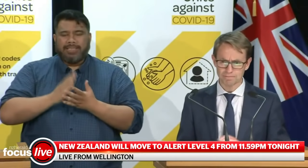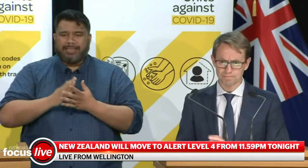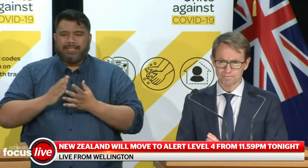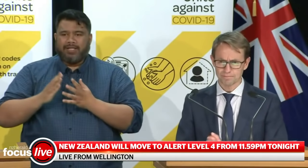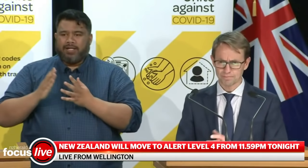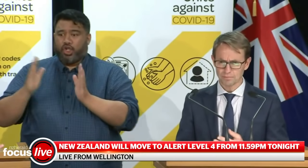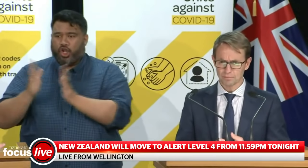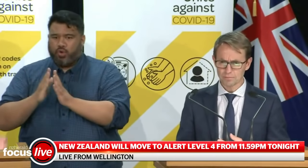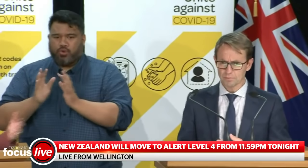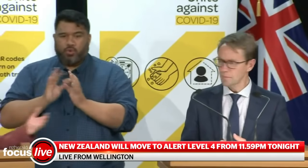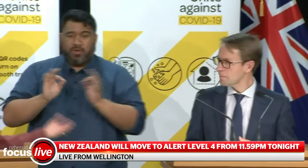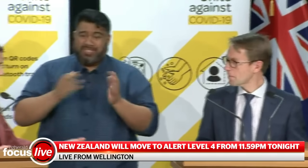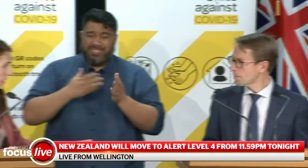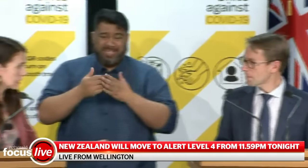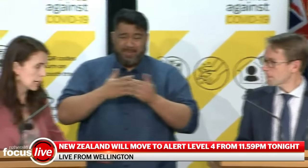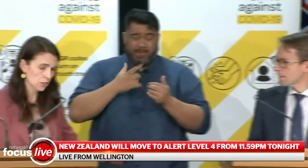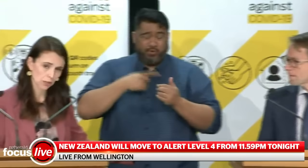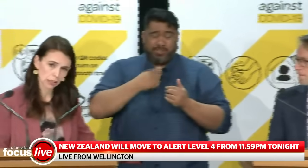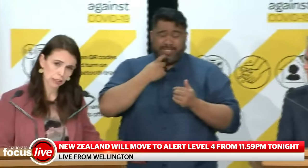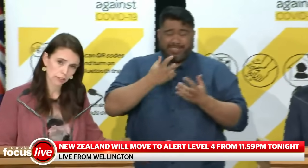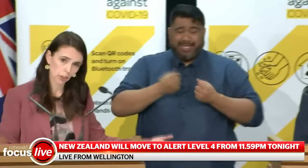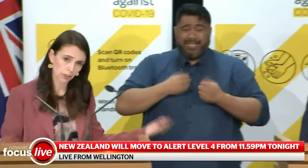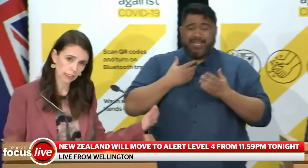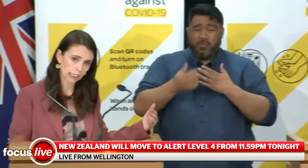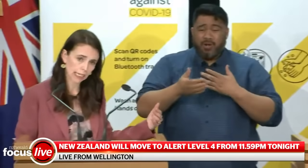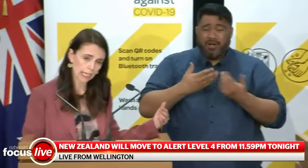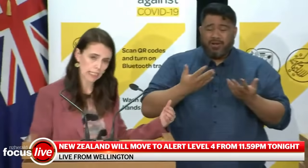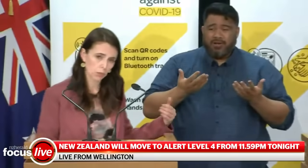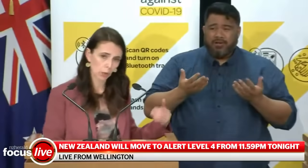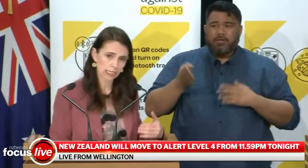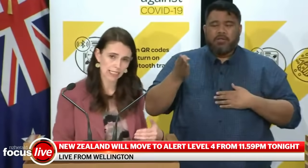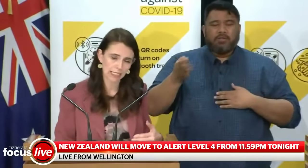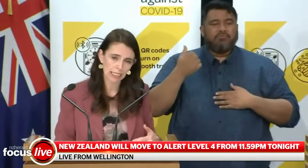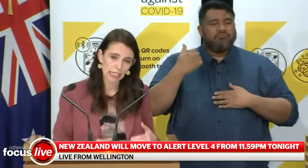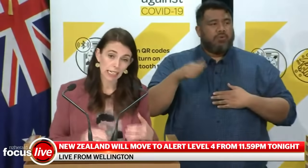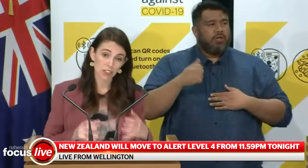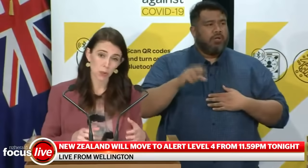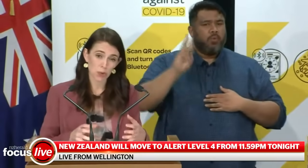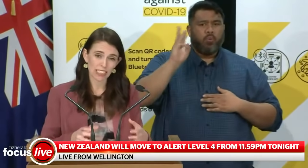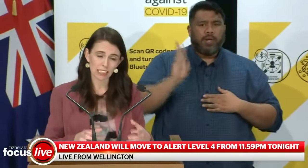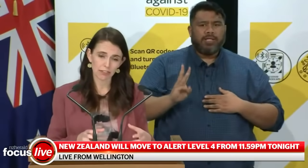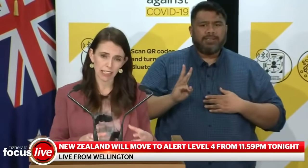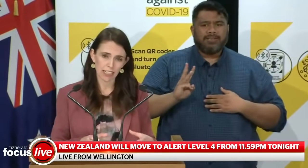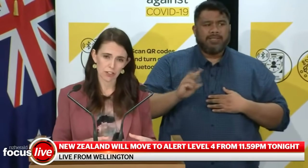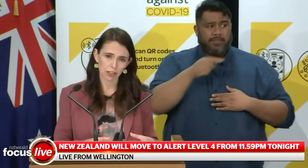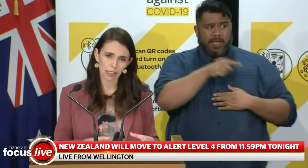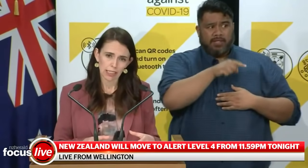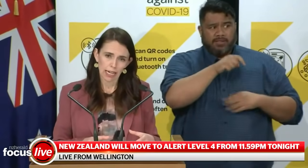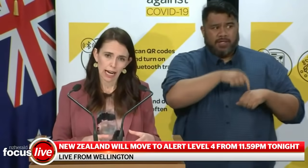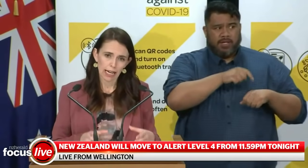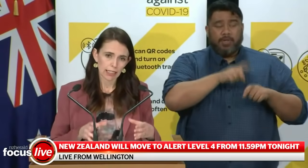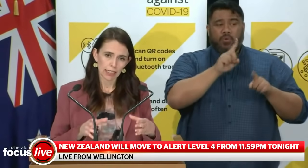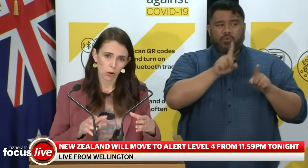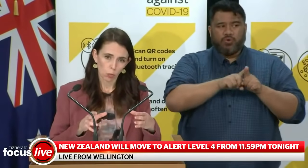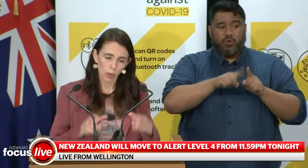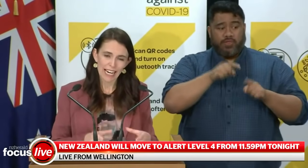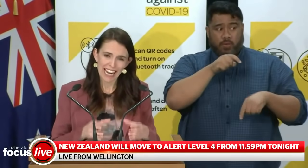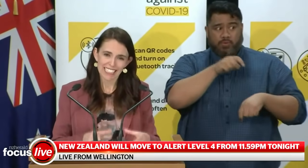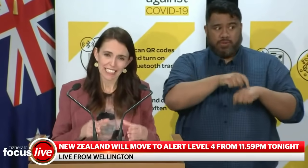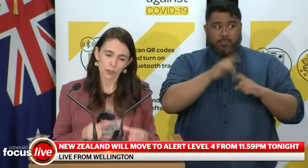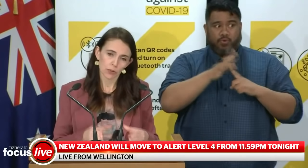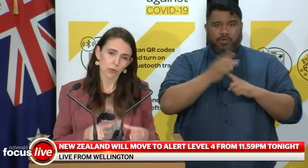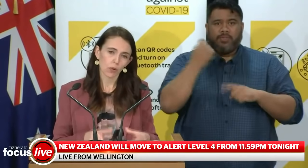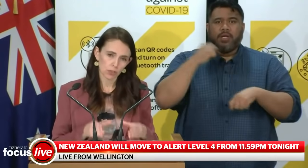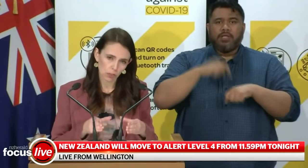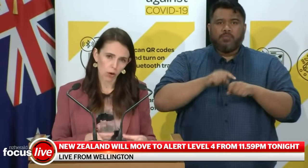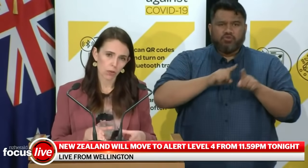taking. Also, what's material in this case relative to obviously the case in Wellington is source identification. We